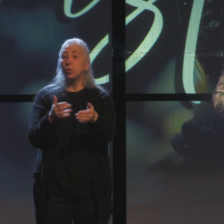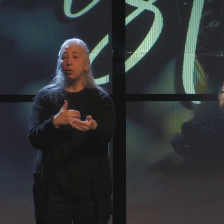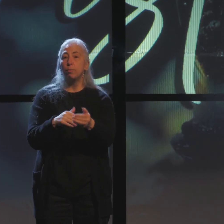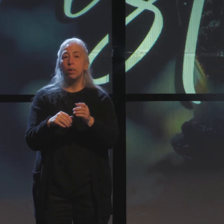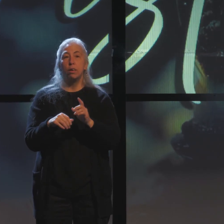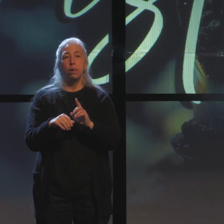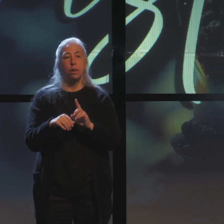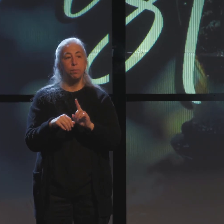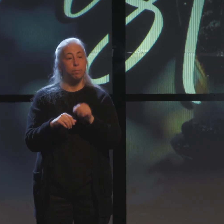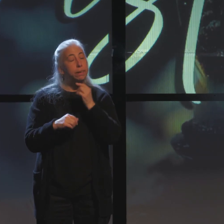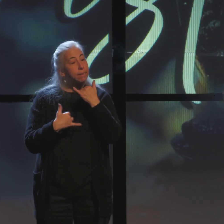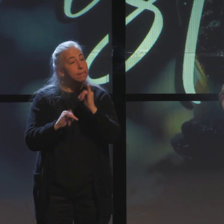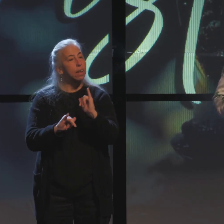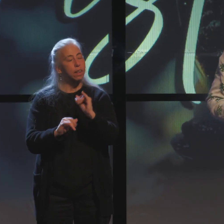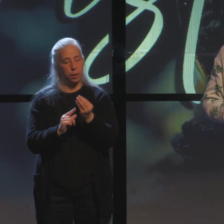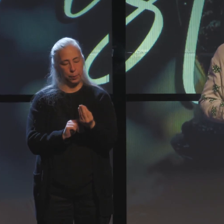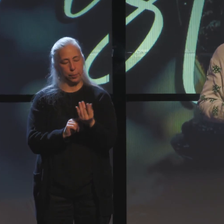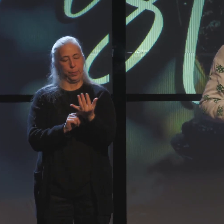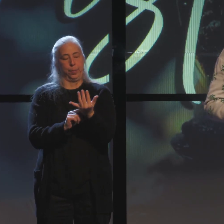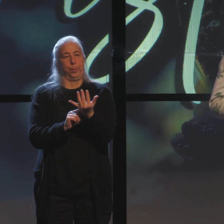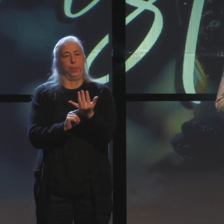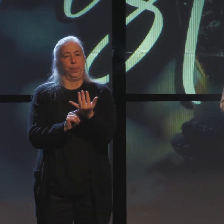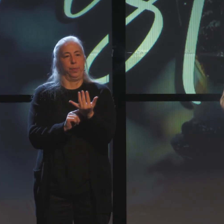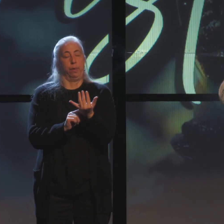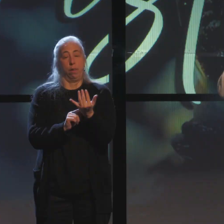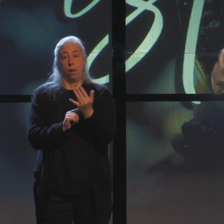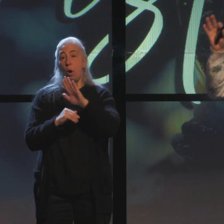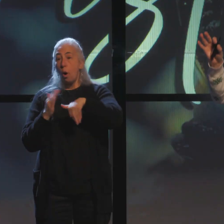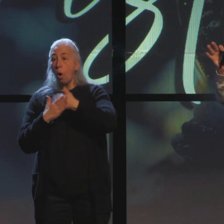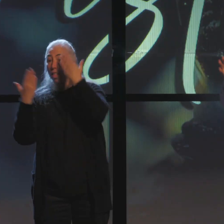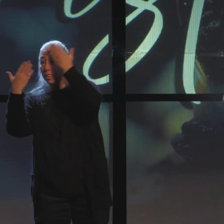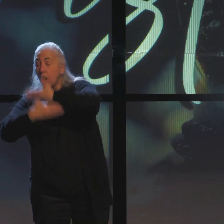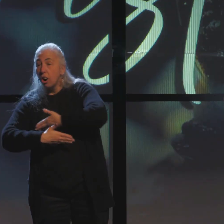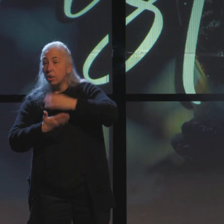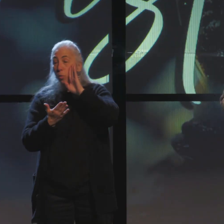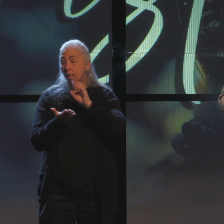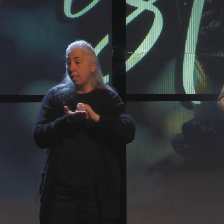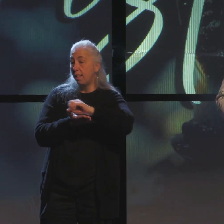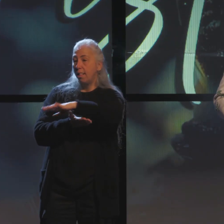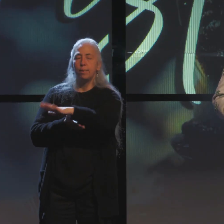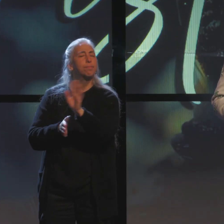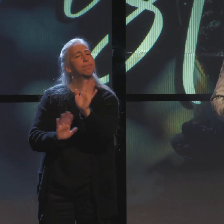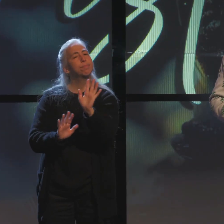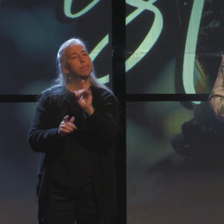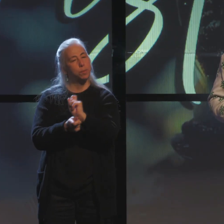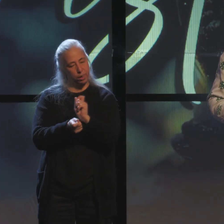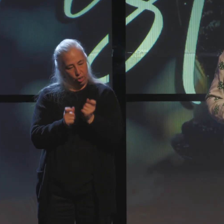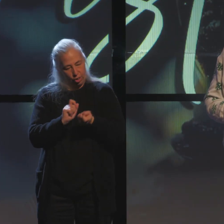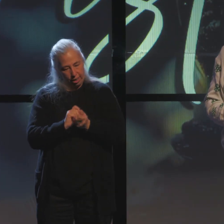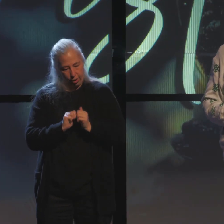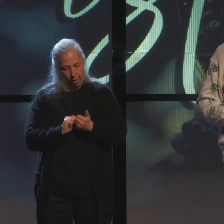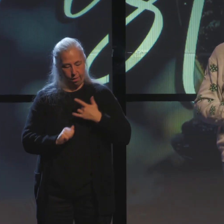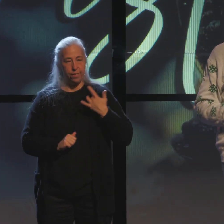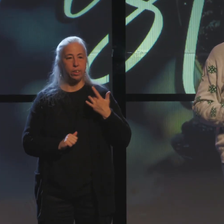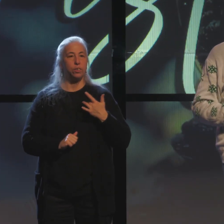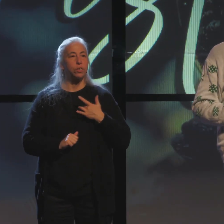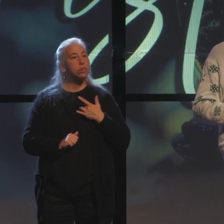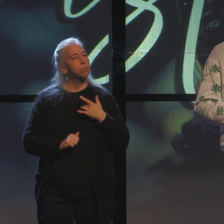bright. It's not going to chase away all the darkness, but it will change the feel. And that's how peace